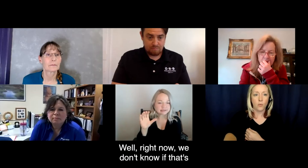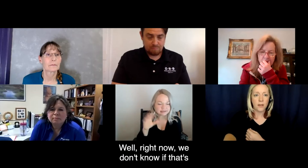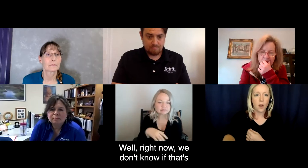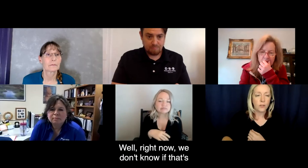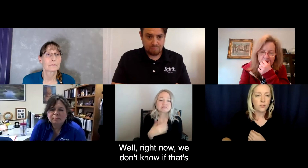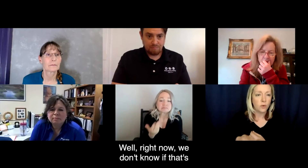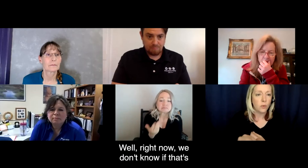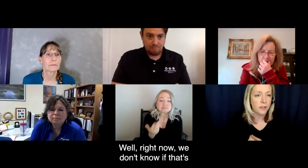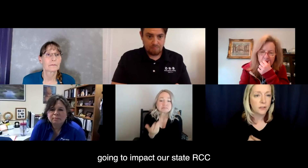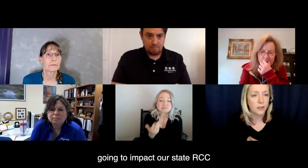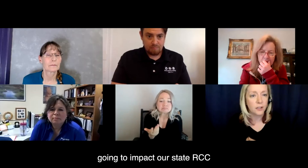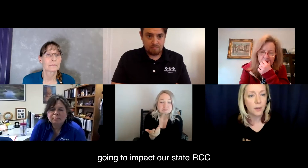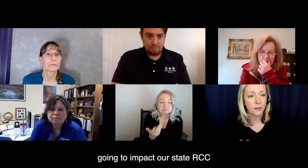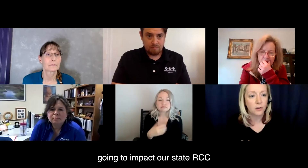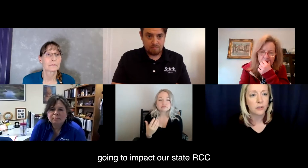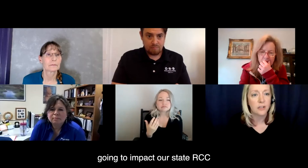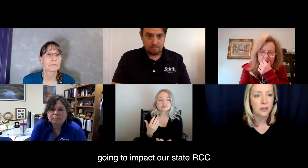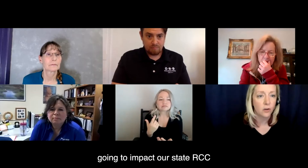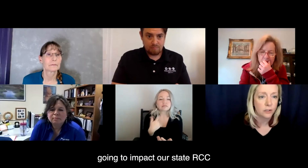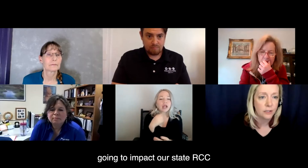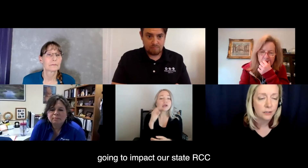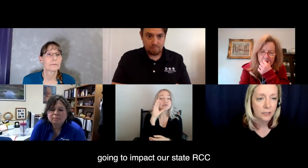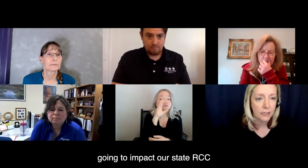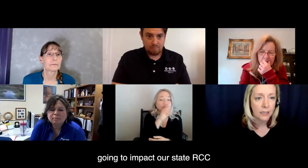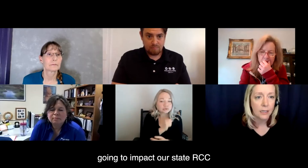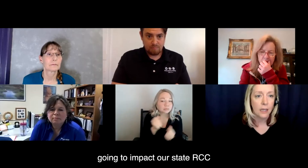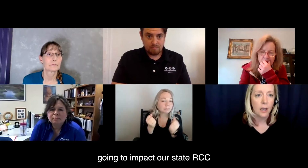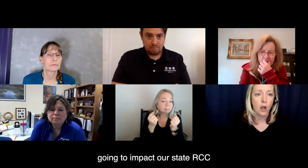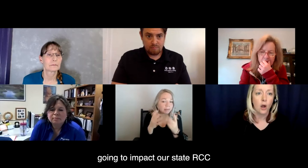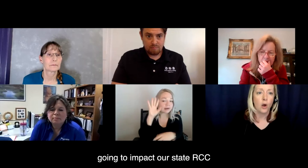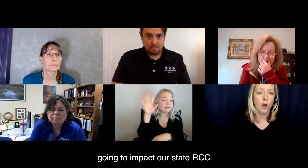Well, right now, we don't know if that's going to impact our state RCC.